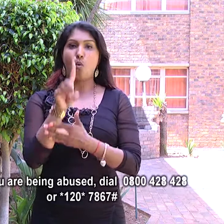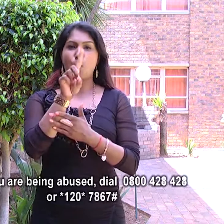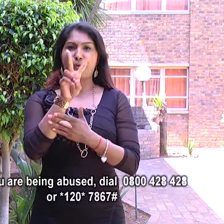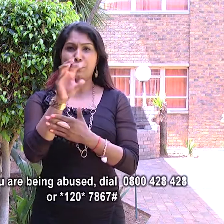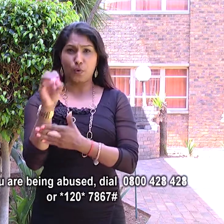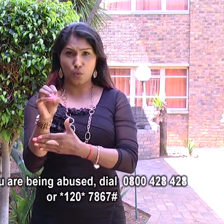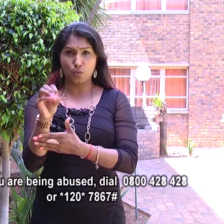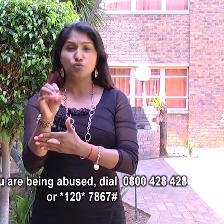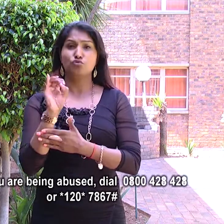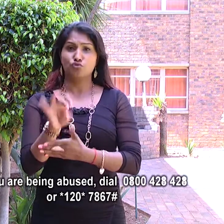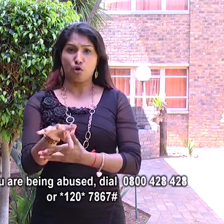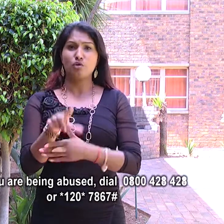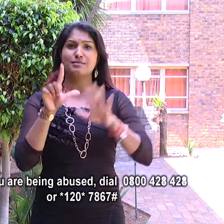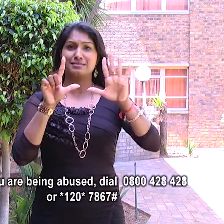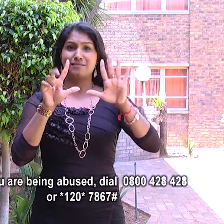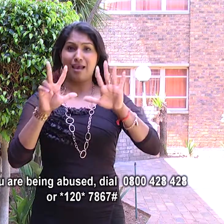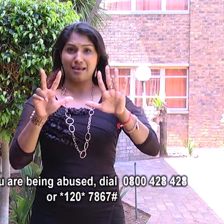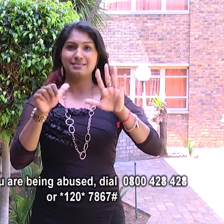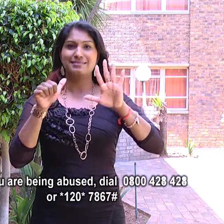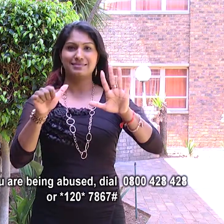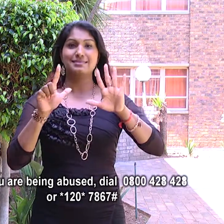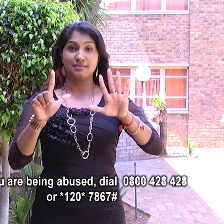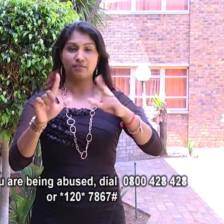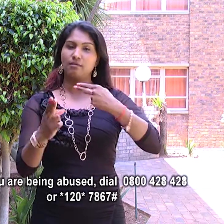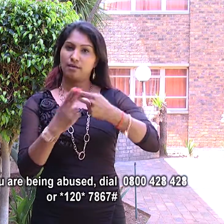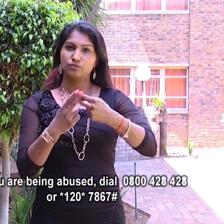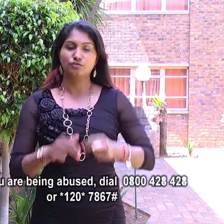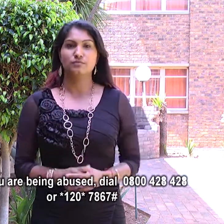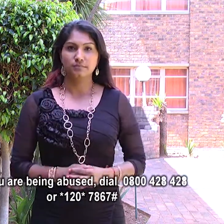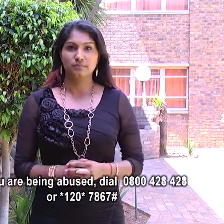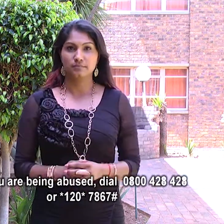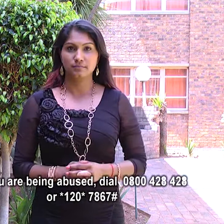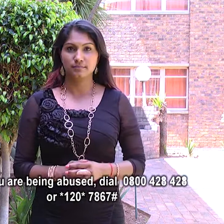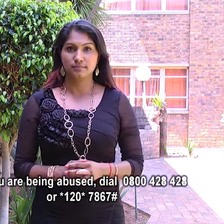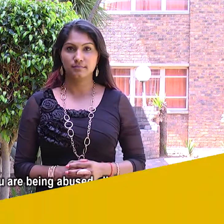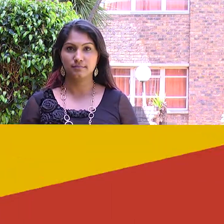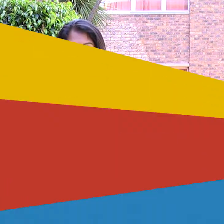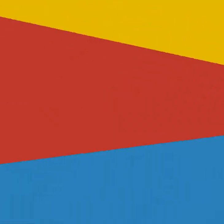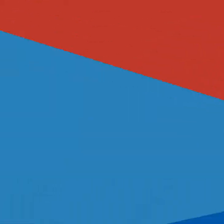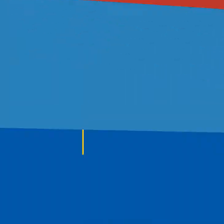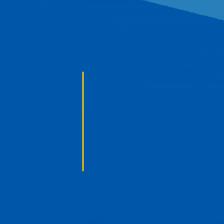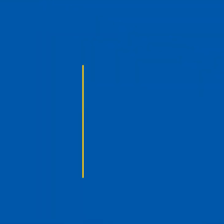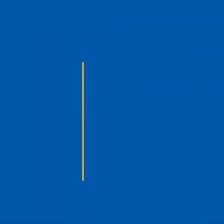Or *120*7867#.